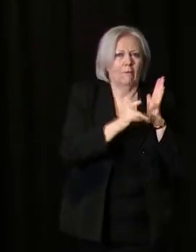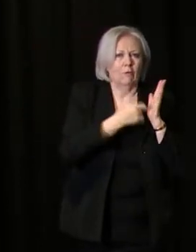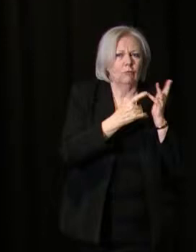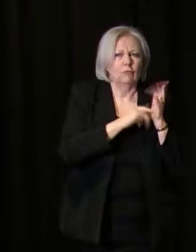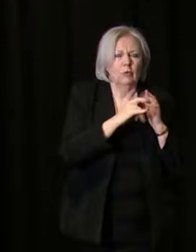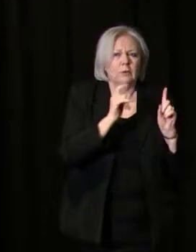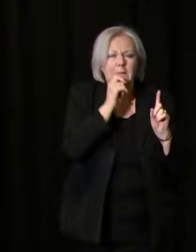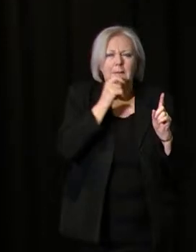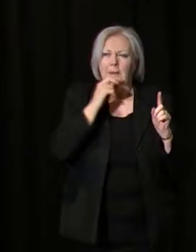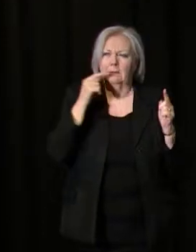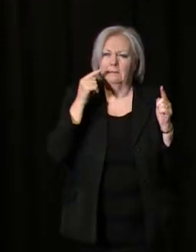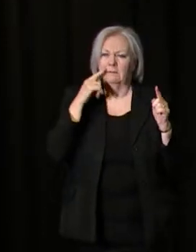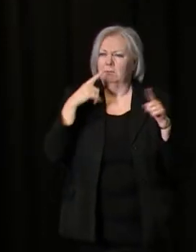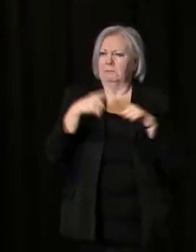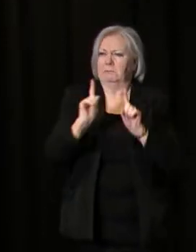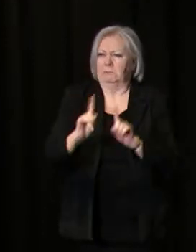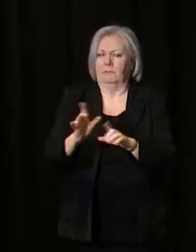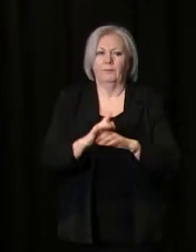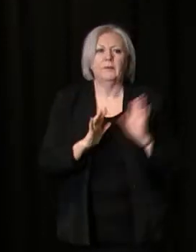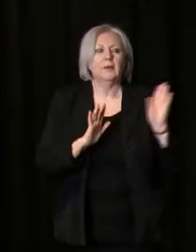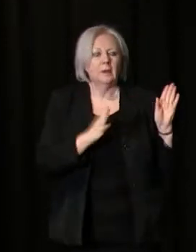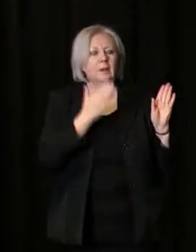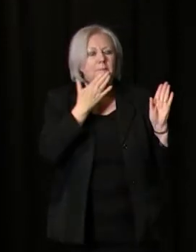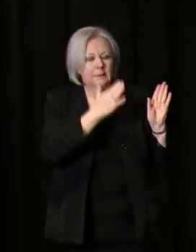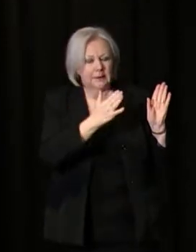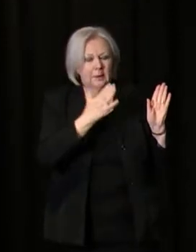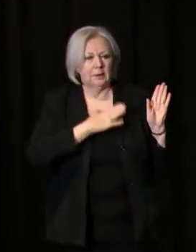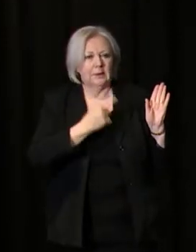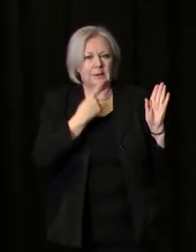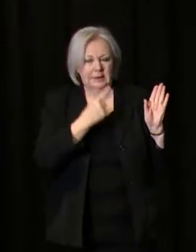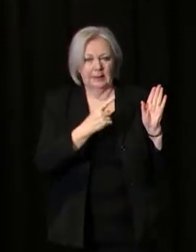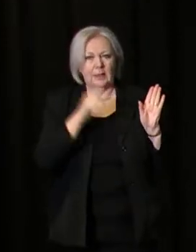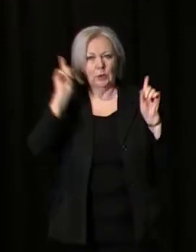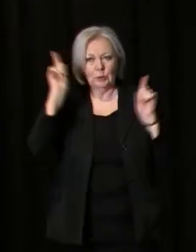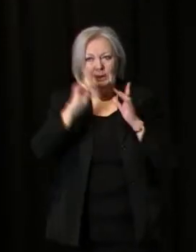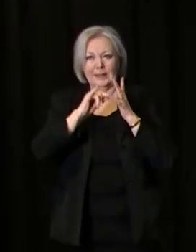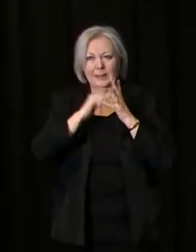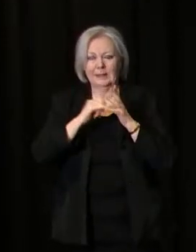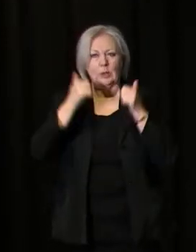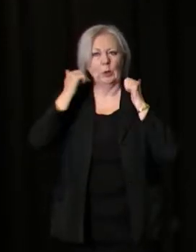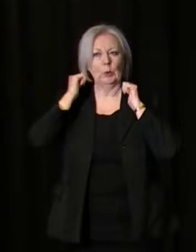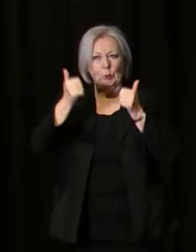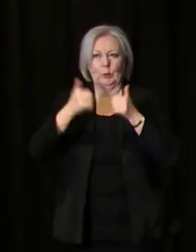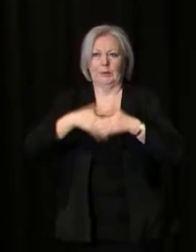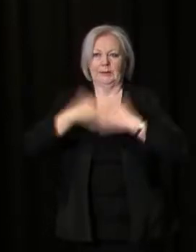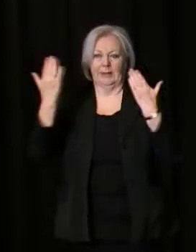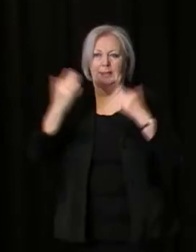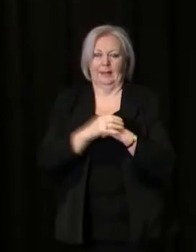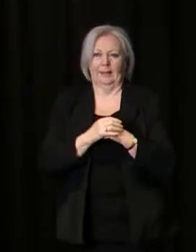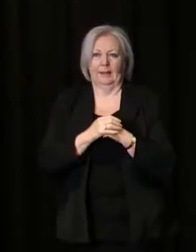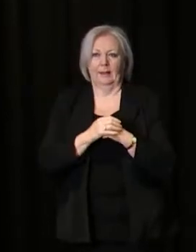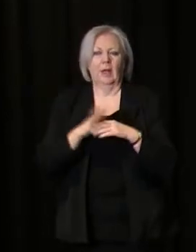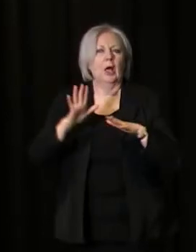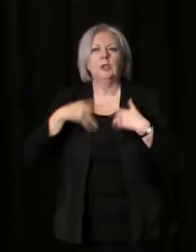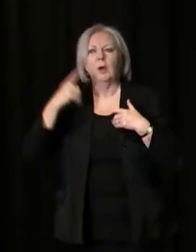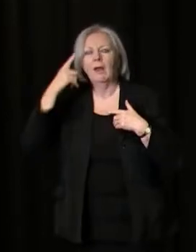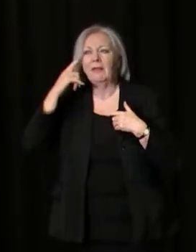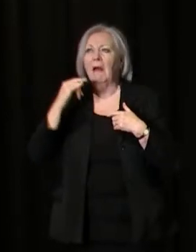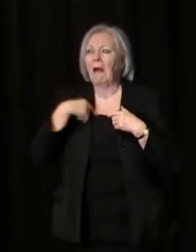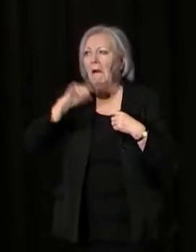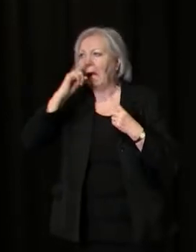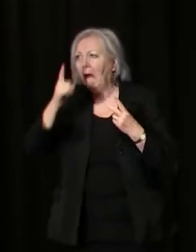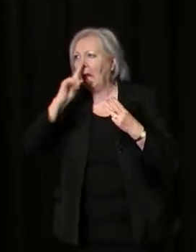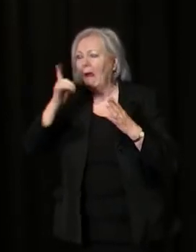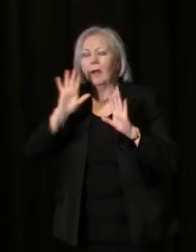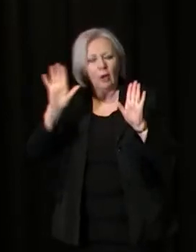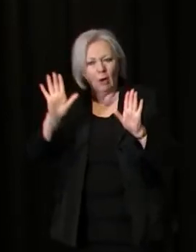Let's be very clear. Today's a positive day, and I wouldn't want anyone to be focusing in on the one thing that we can't change. We should, in fact, celebrate the things that we